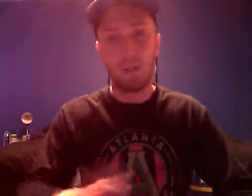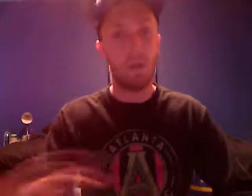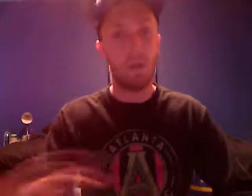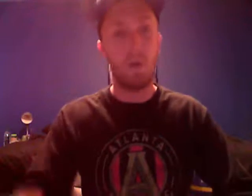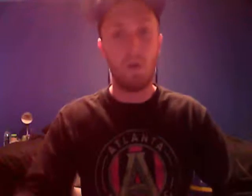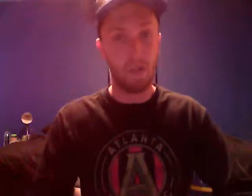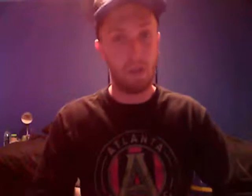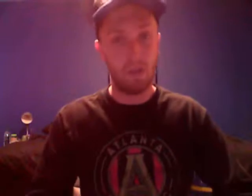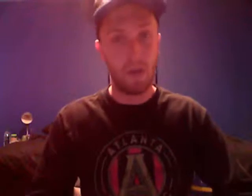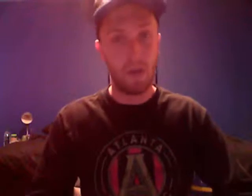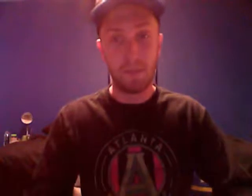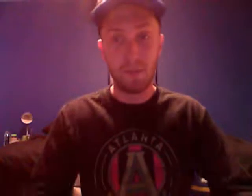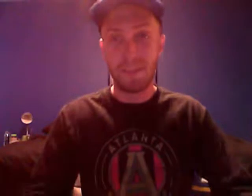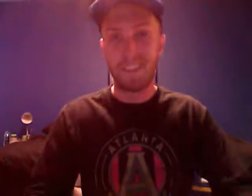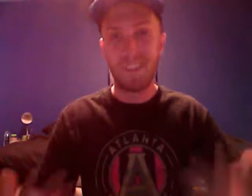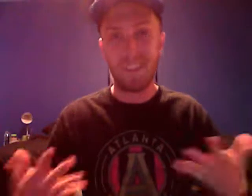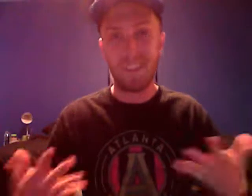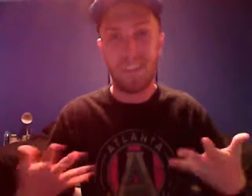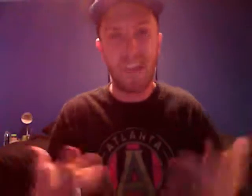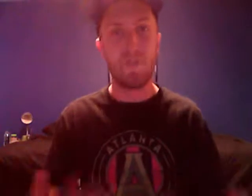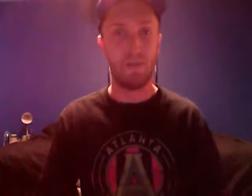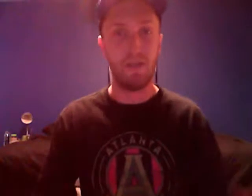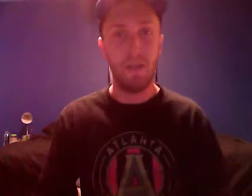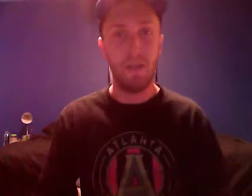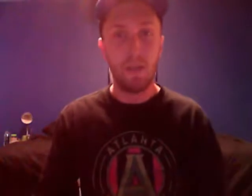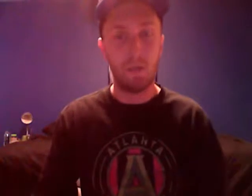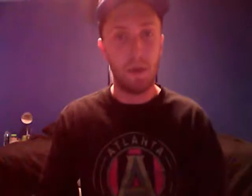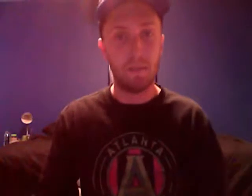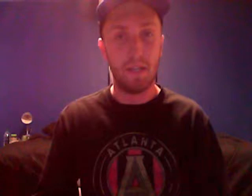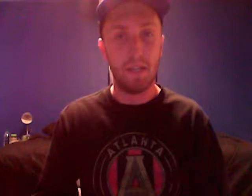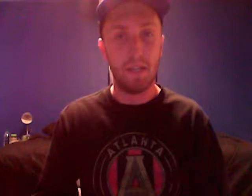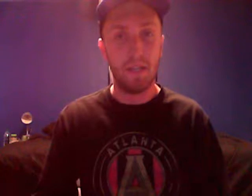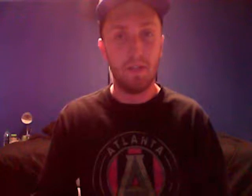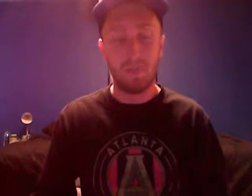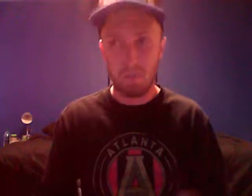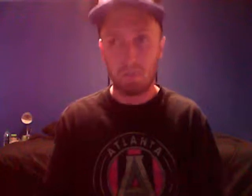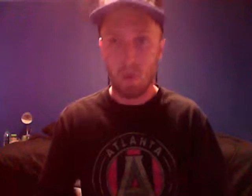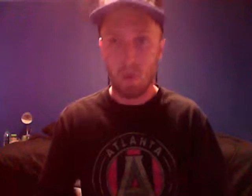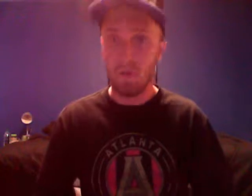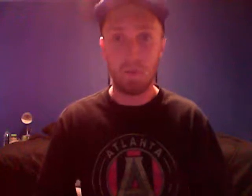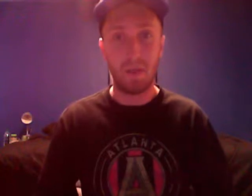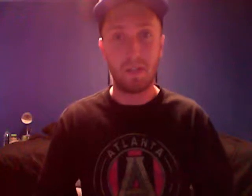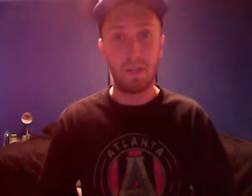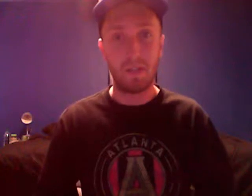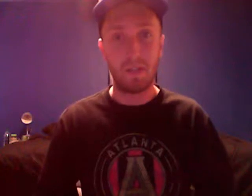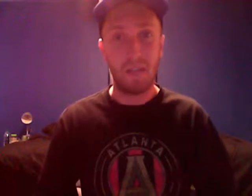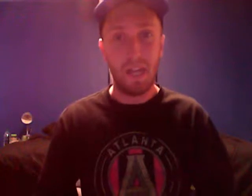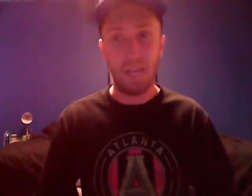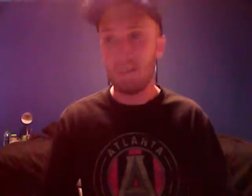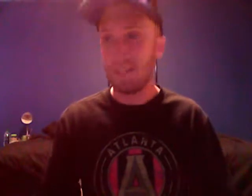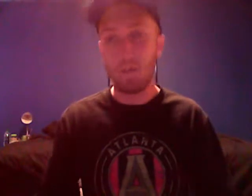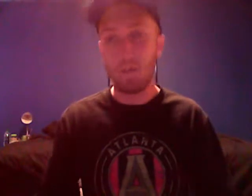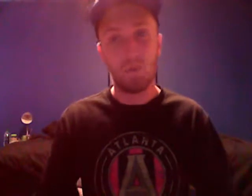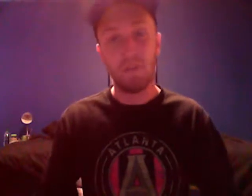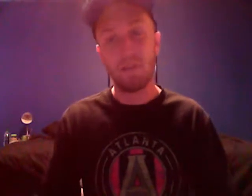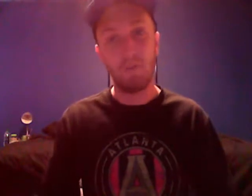the quality dropped, it was like the effort dropped today for quite a few players out there. And I'm really